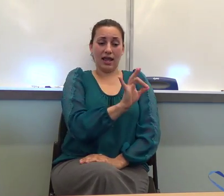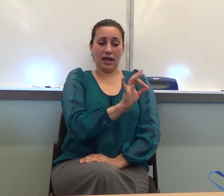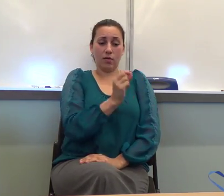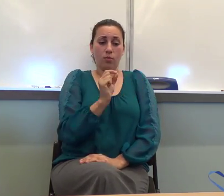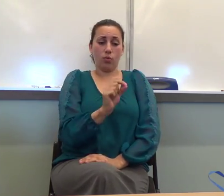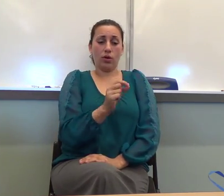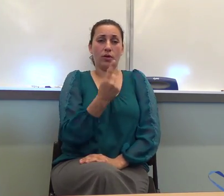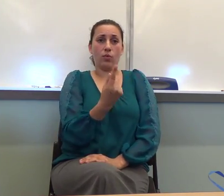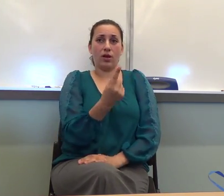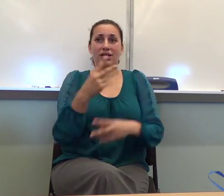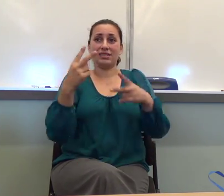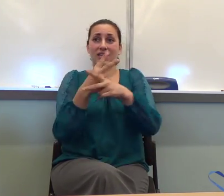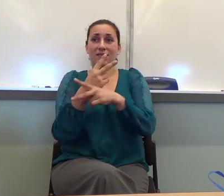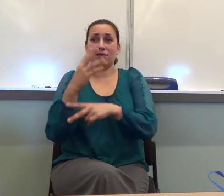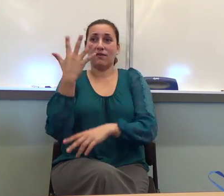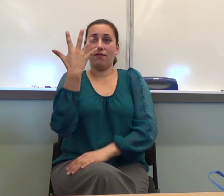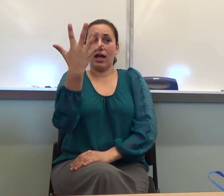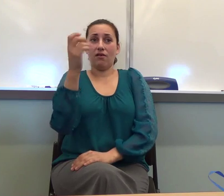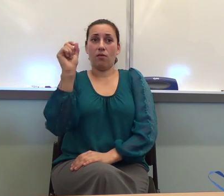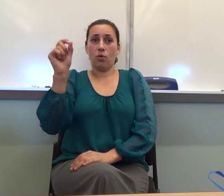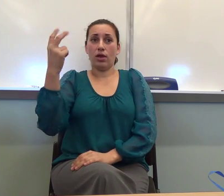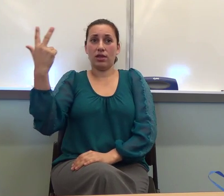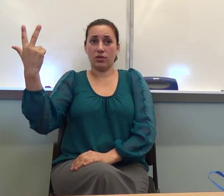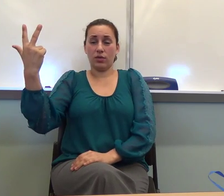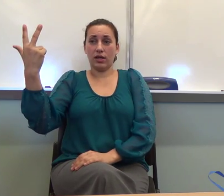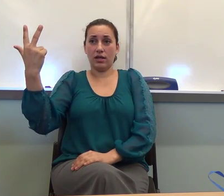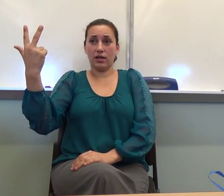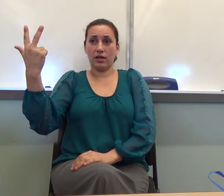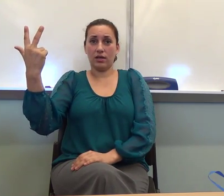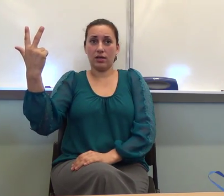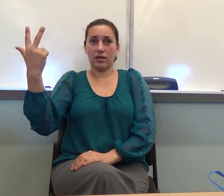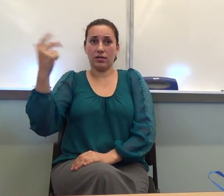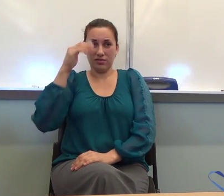5.3? And for that, you know what